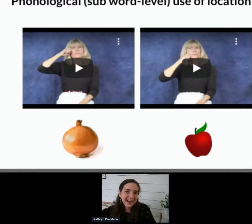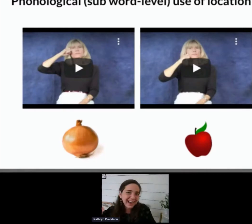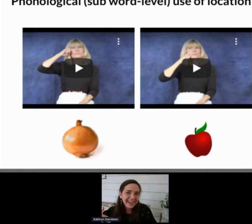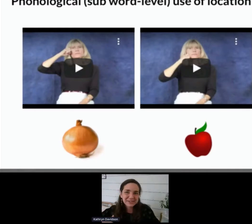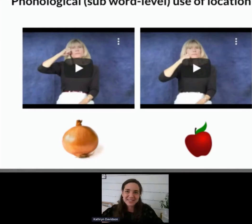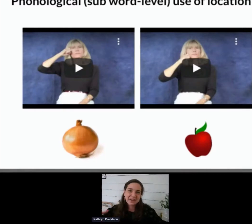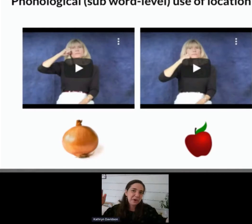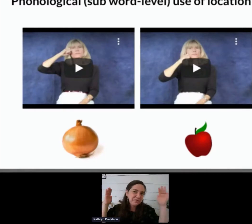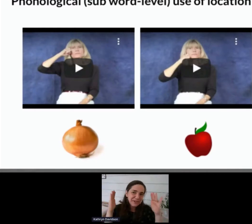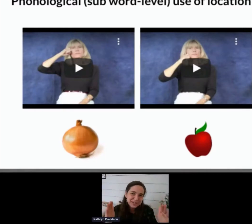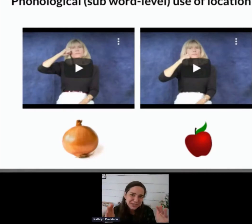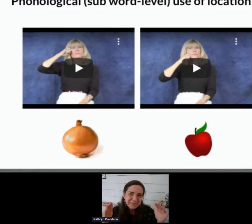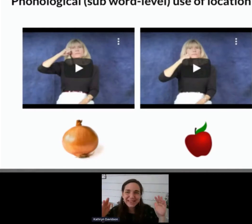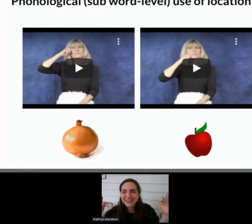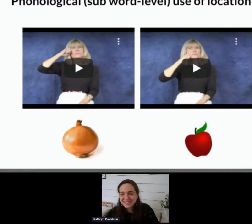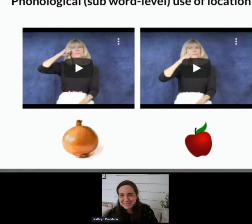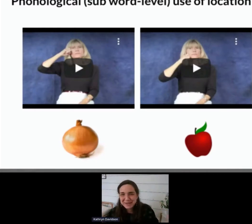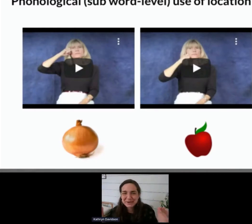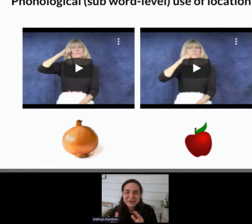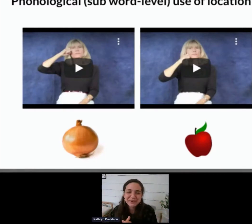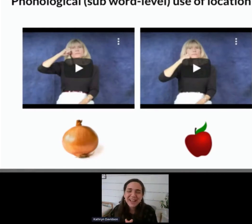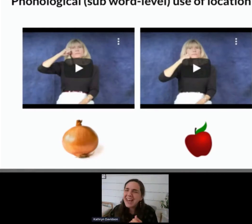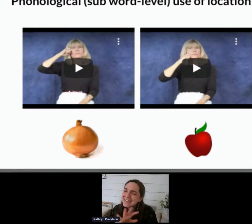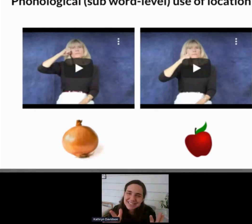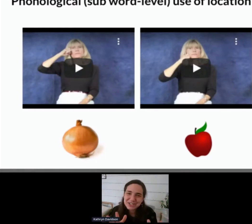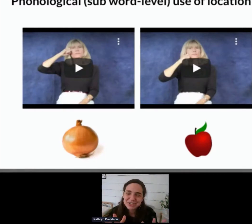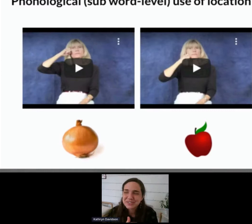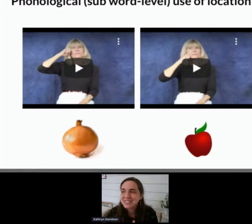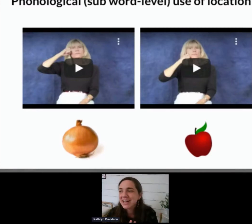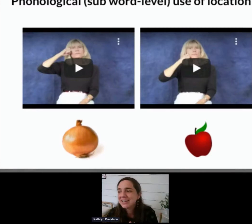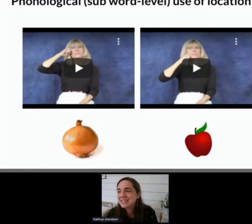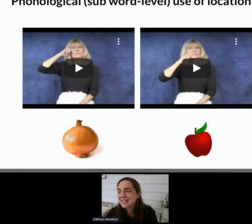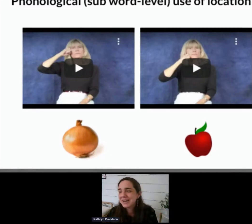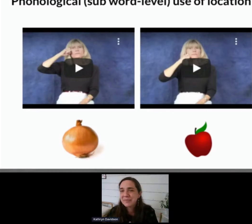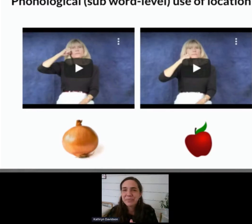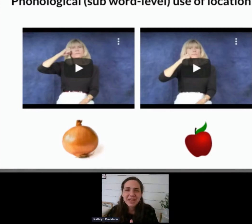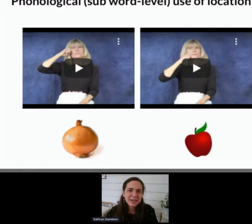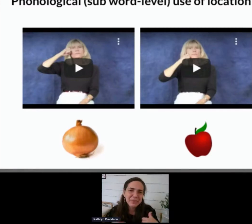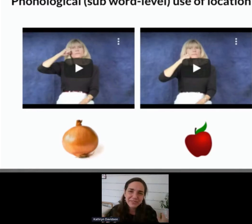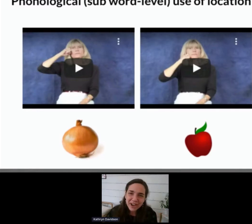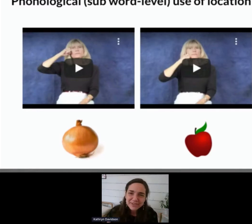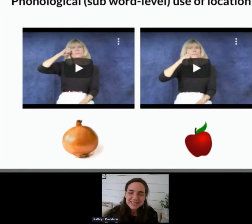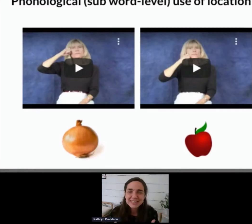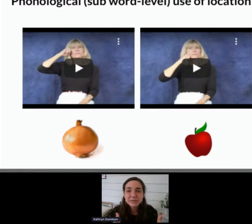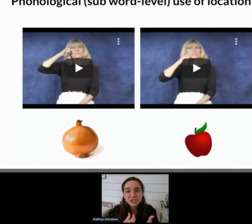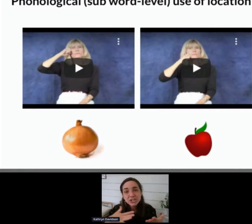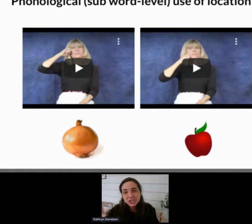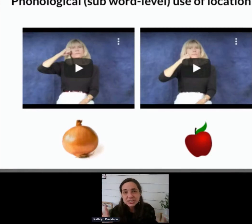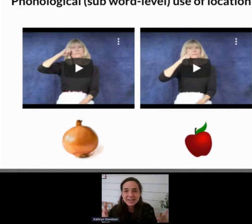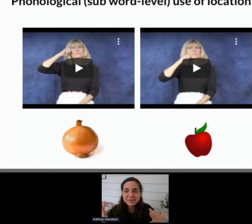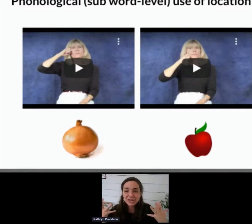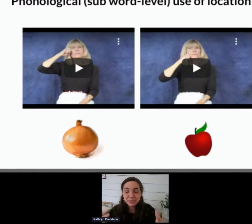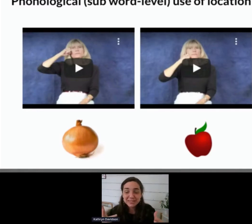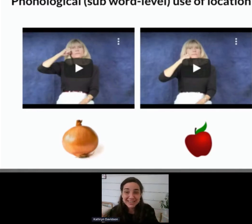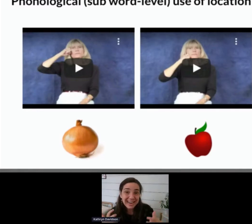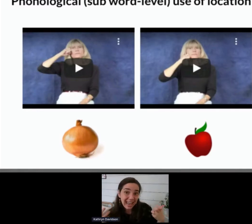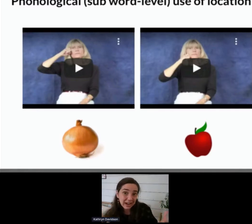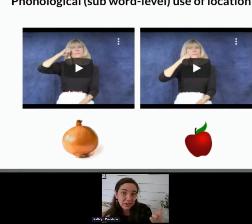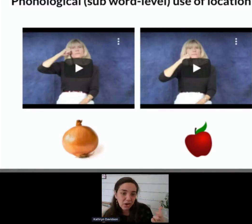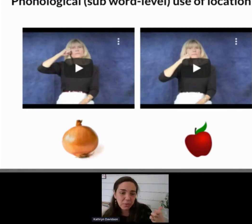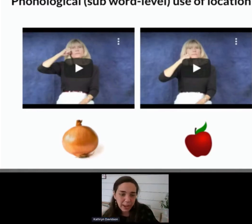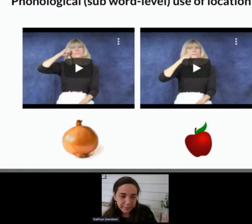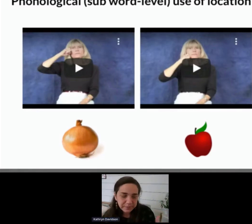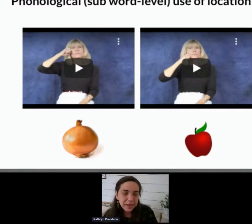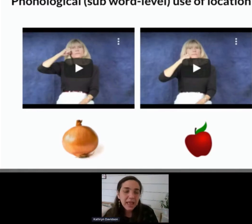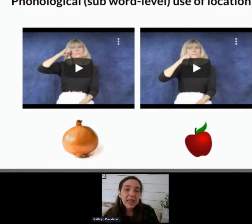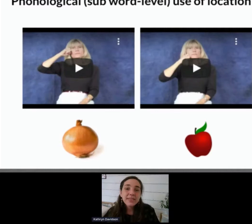you a height or saying I caught a fish this big or whatever, and this isn't just for size, could be for emphasis, but gestures tend to be interpreted in an